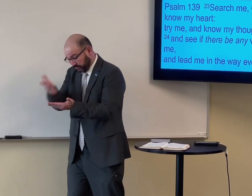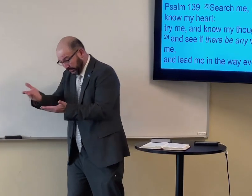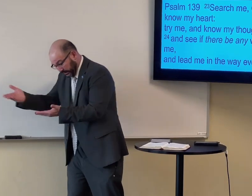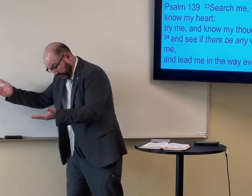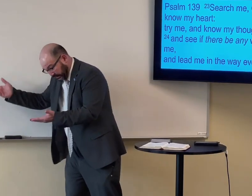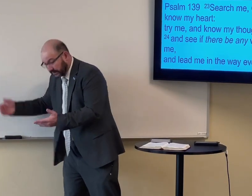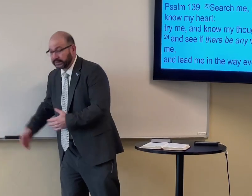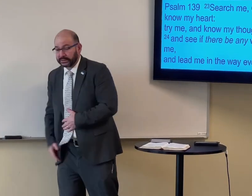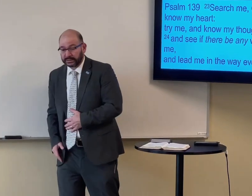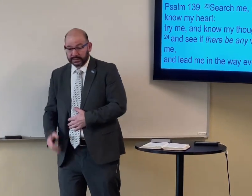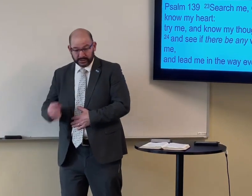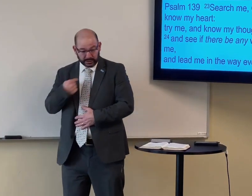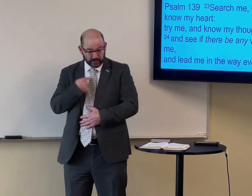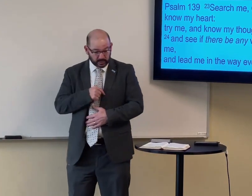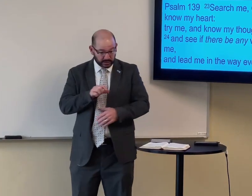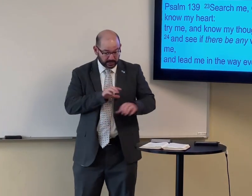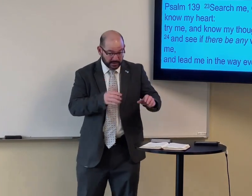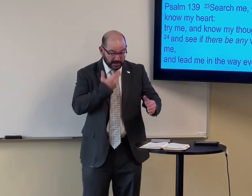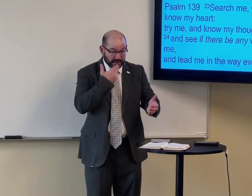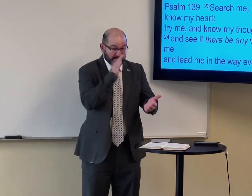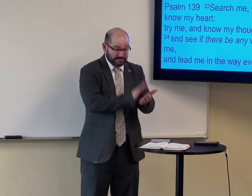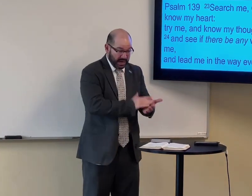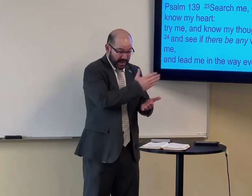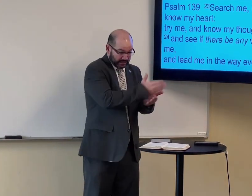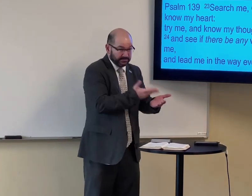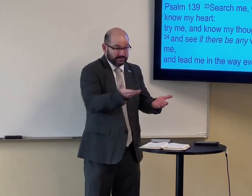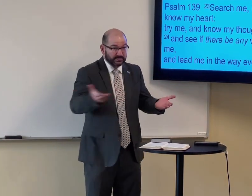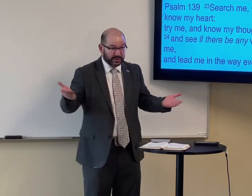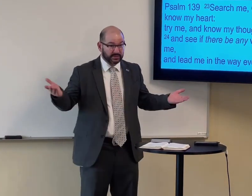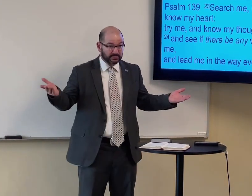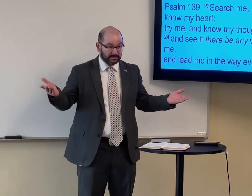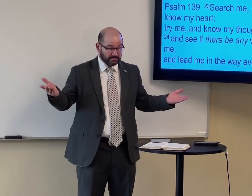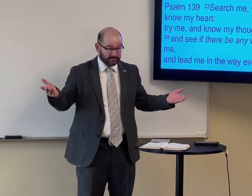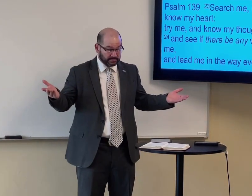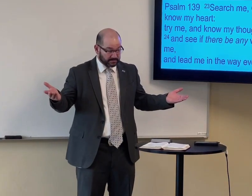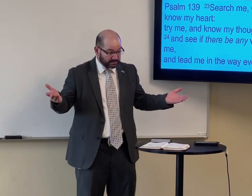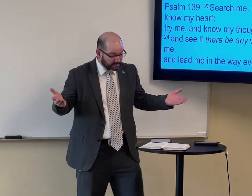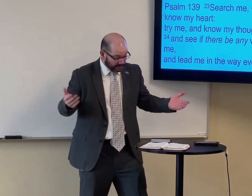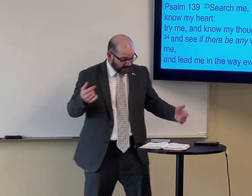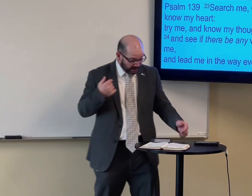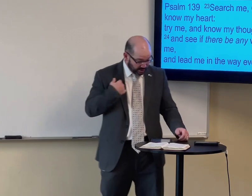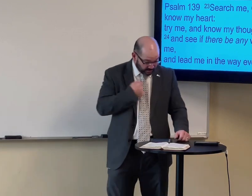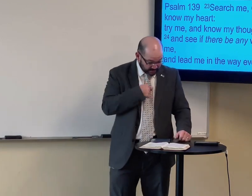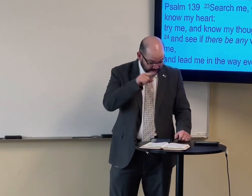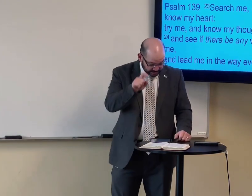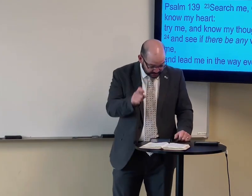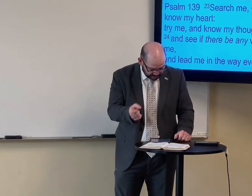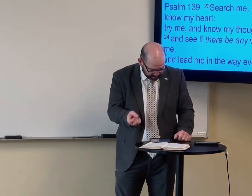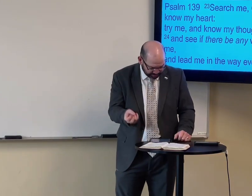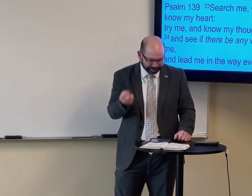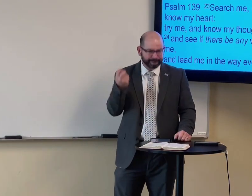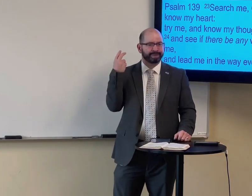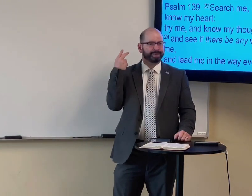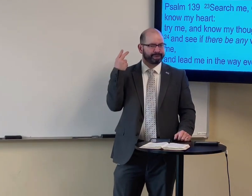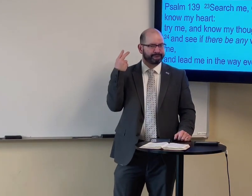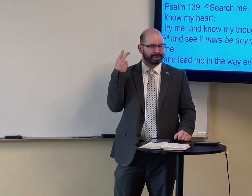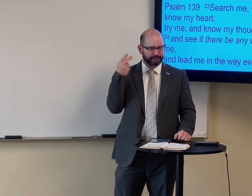Yeah, there are some good things. And we've done some bad things. We've done good and bad things. We need to look